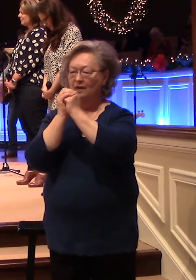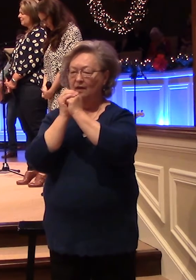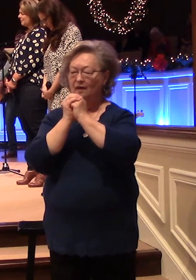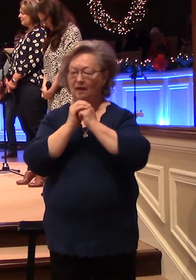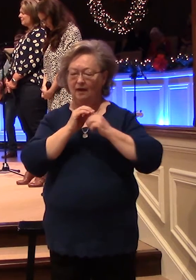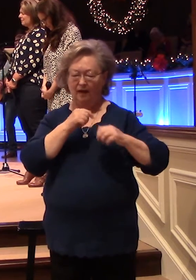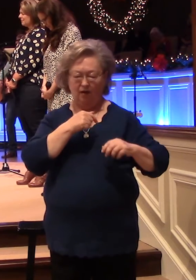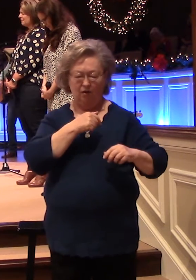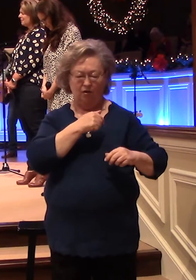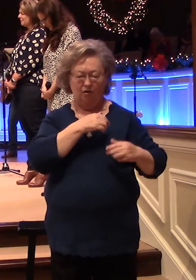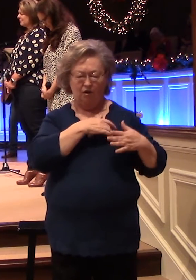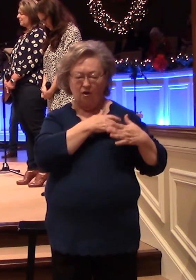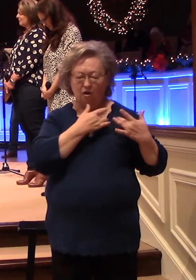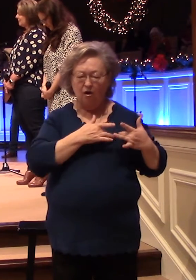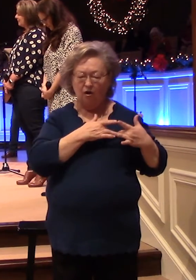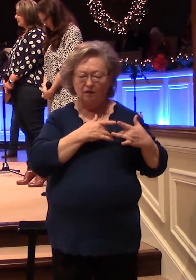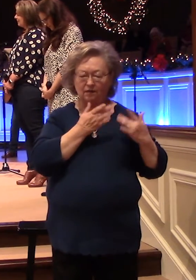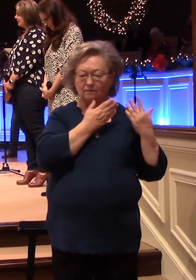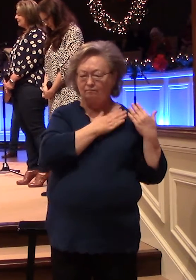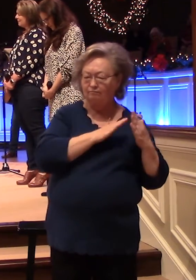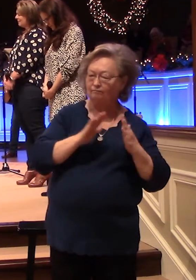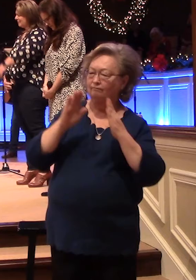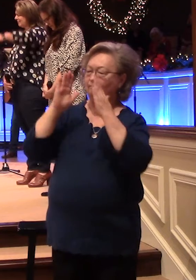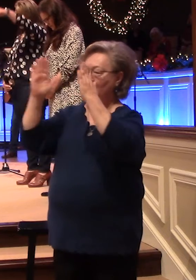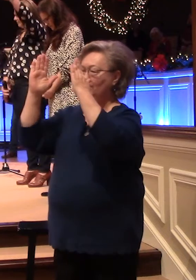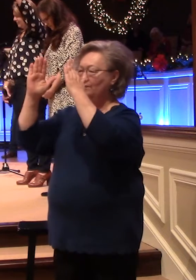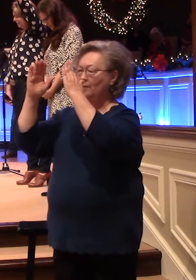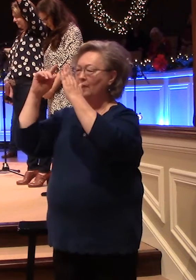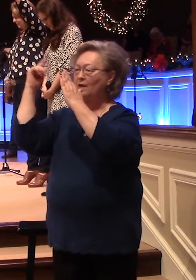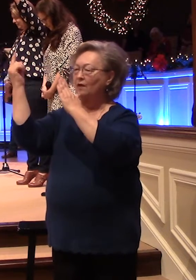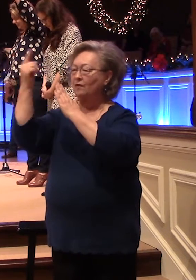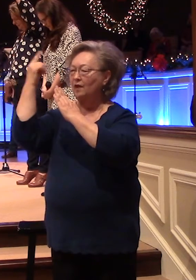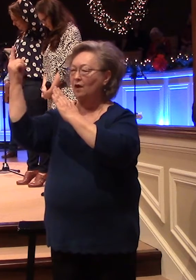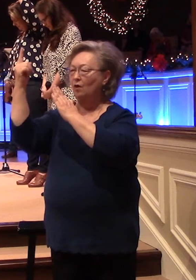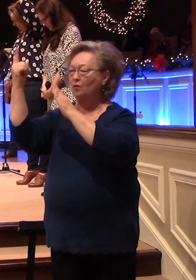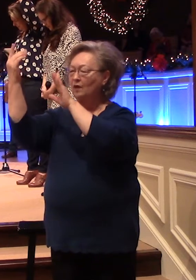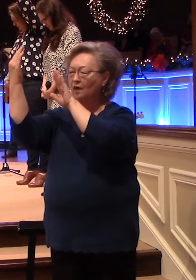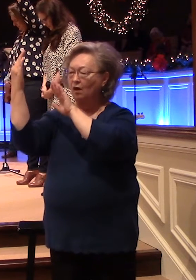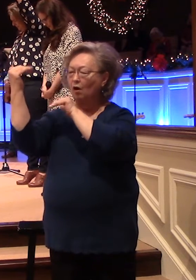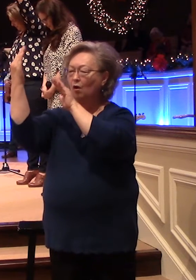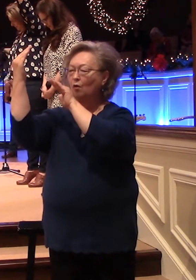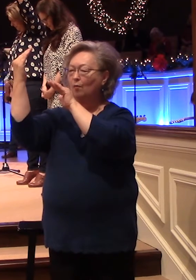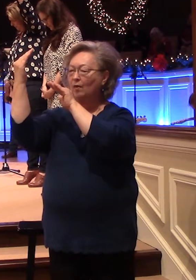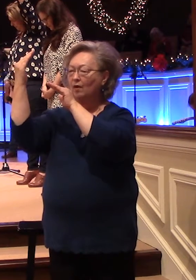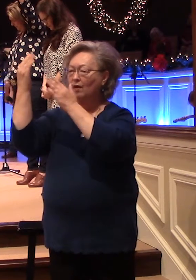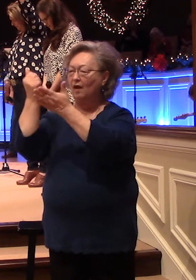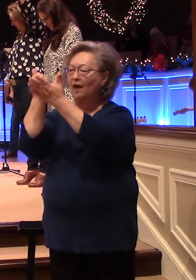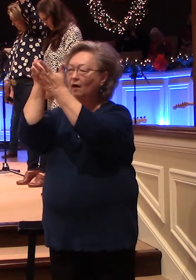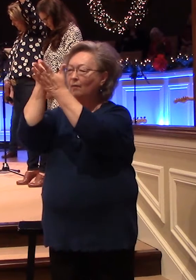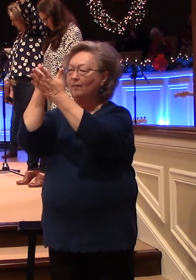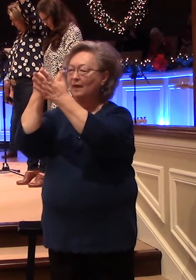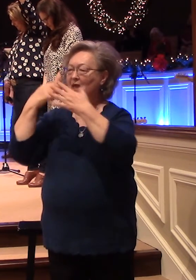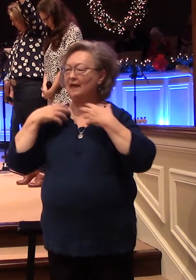to the only source of our hope, help, and healing.